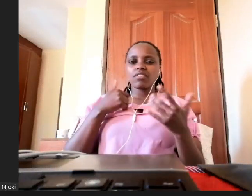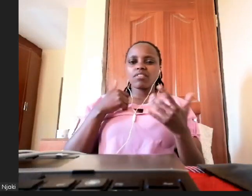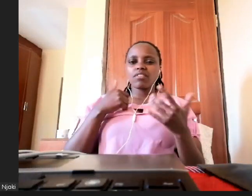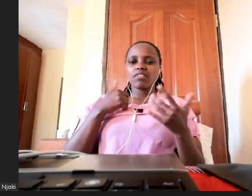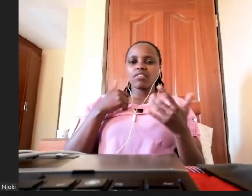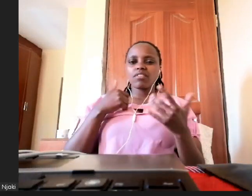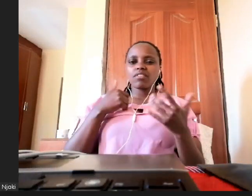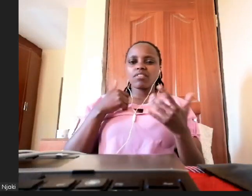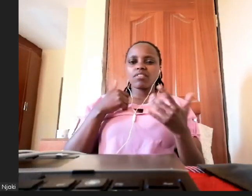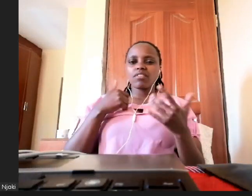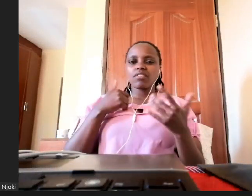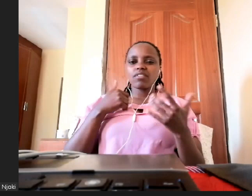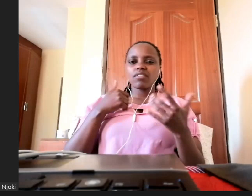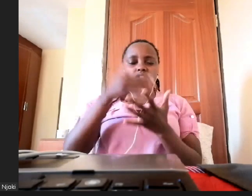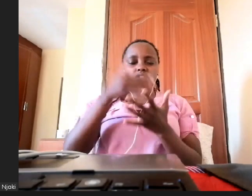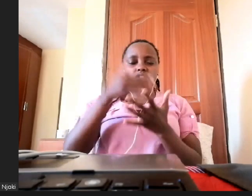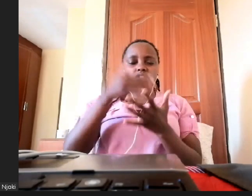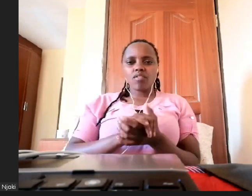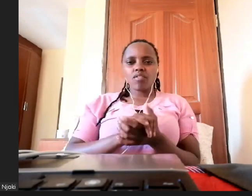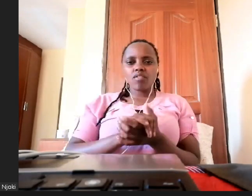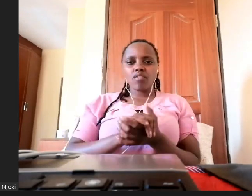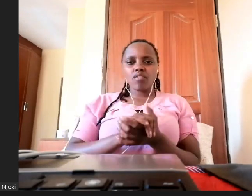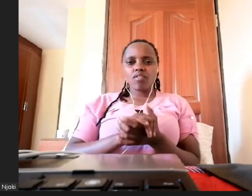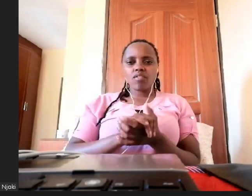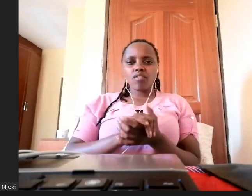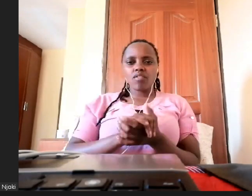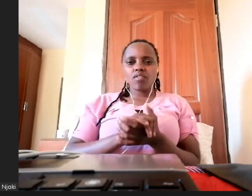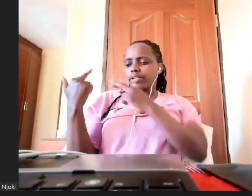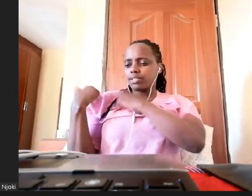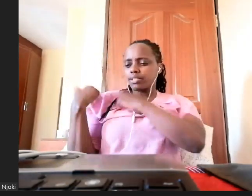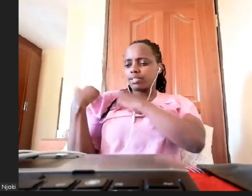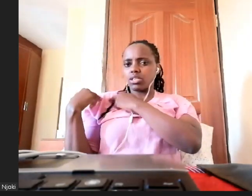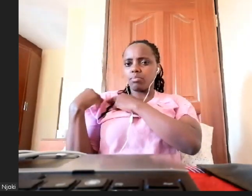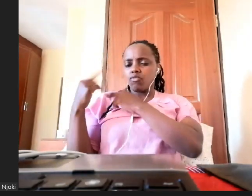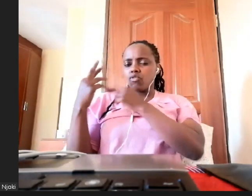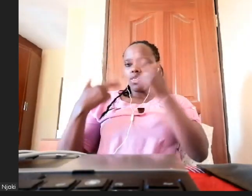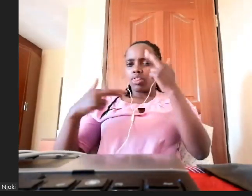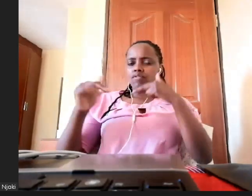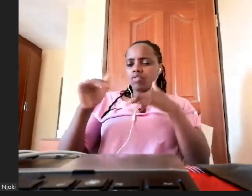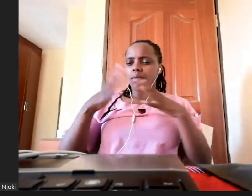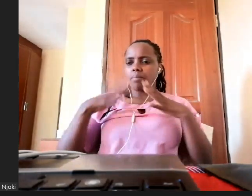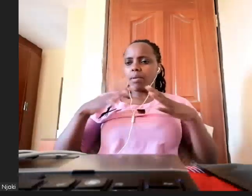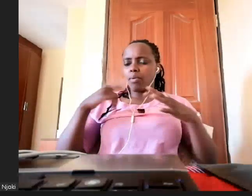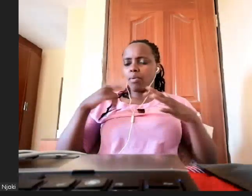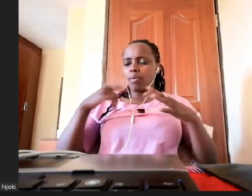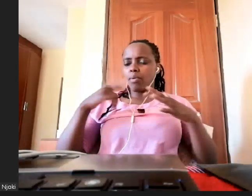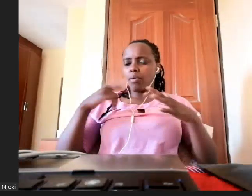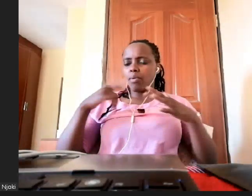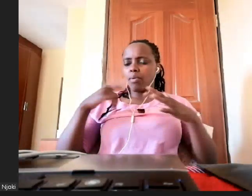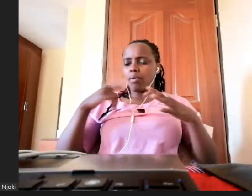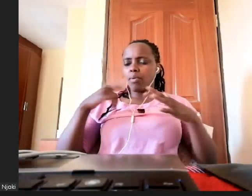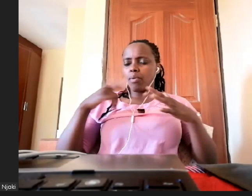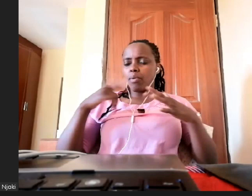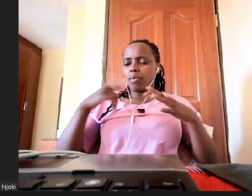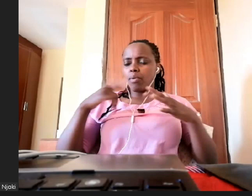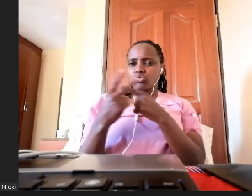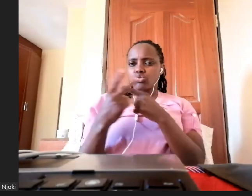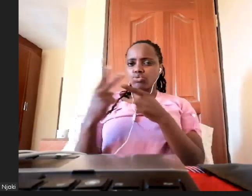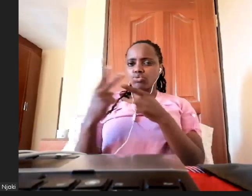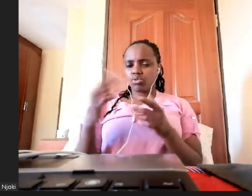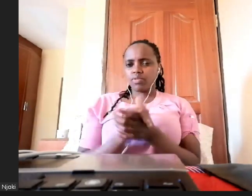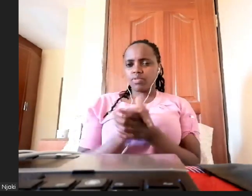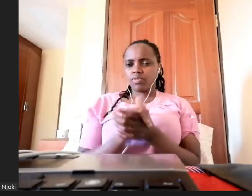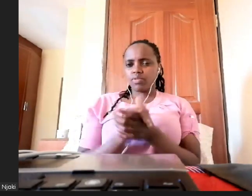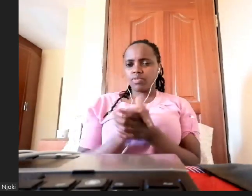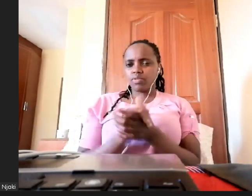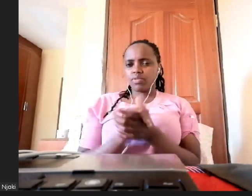involved them. Know who the rapporteurs responsible for the review of your country are. I think for us, we have two. And also you